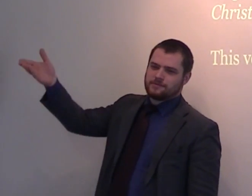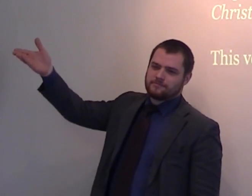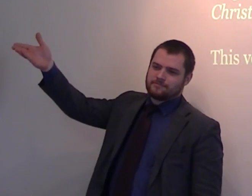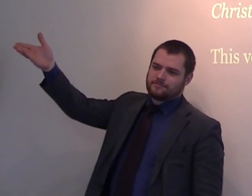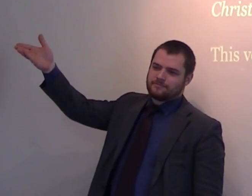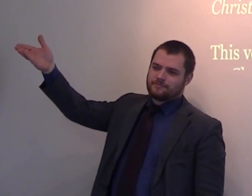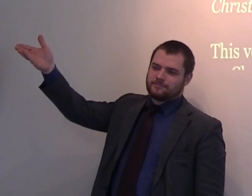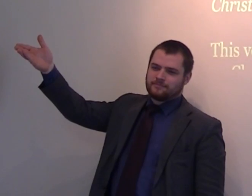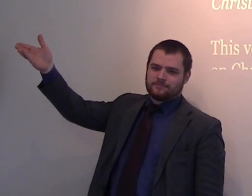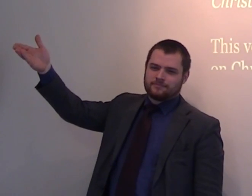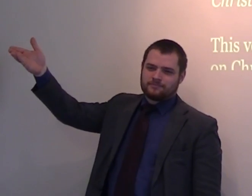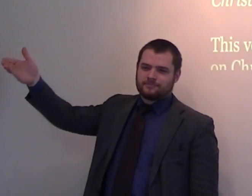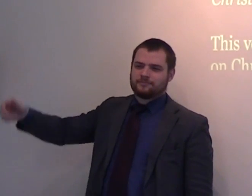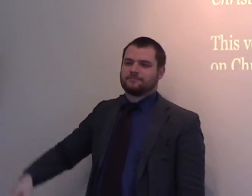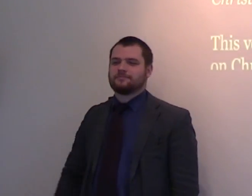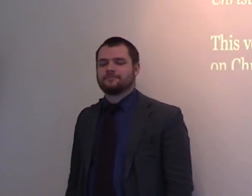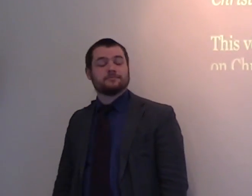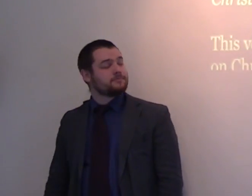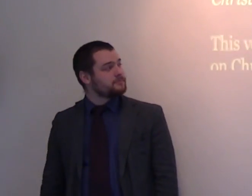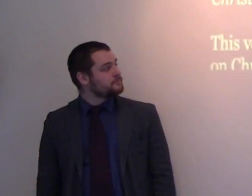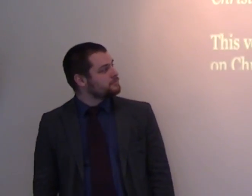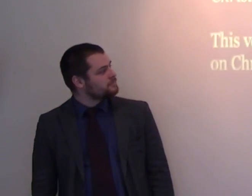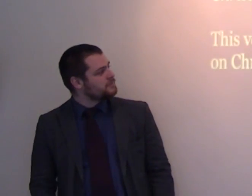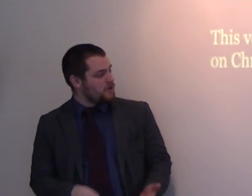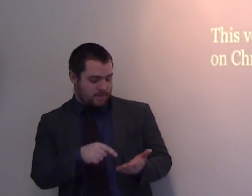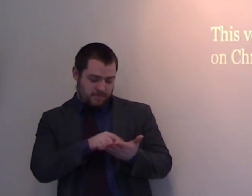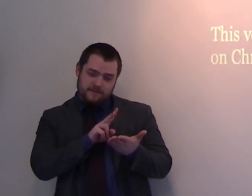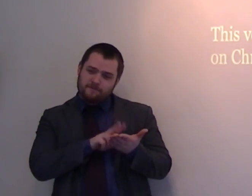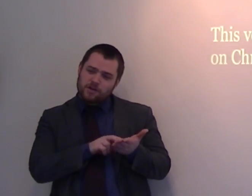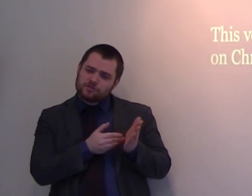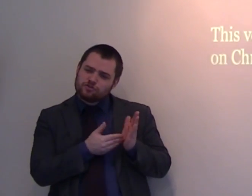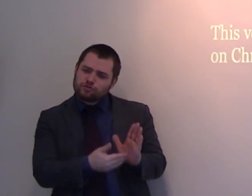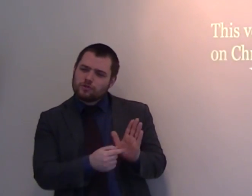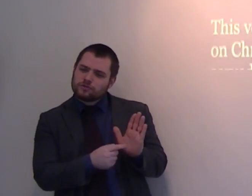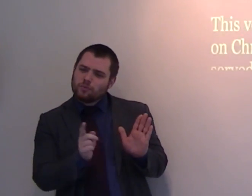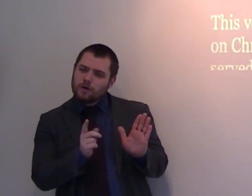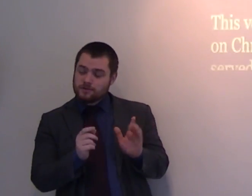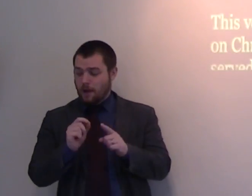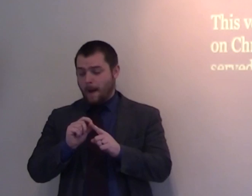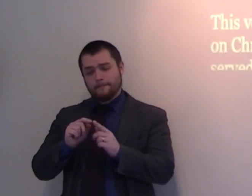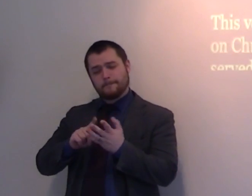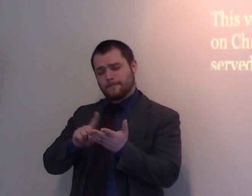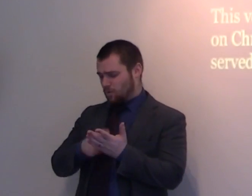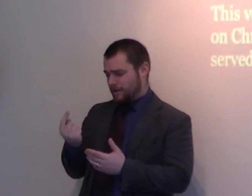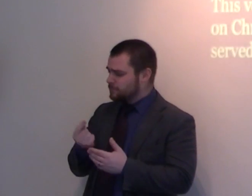quote. This verse shows me that Paul focused on Christ.